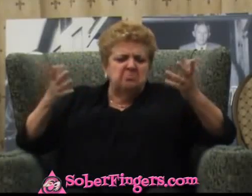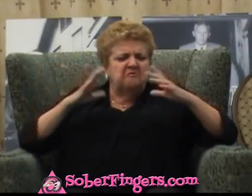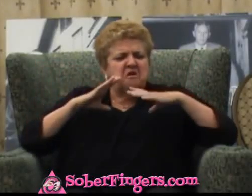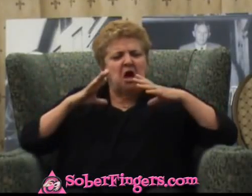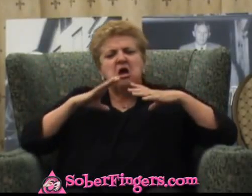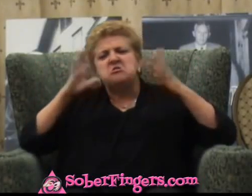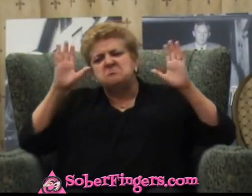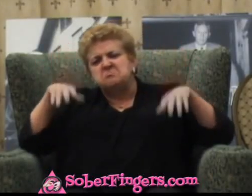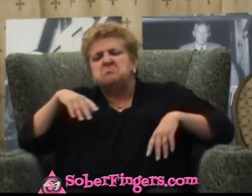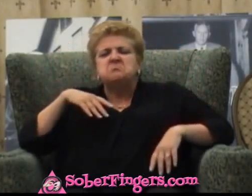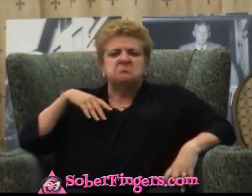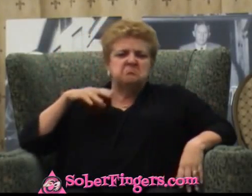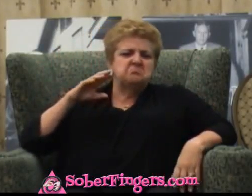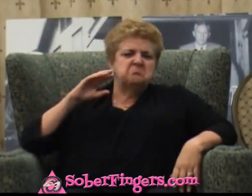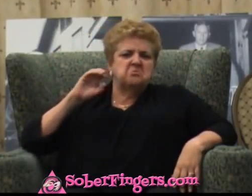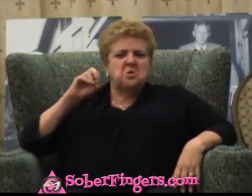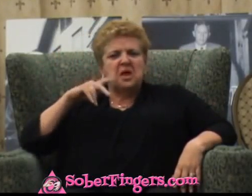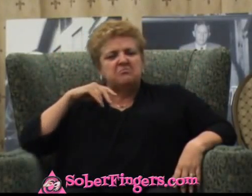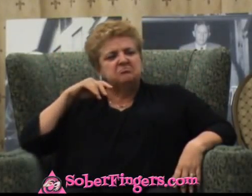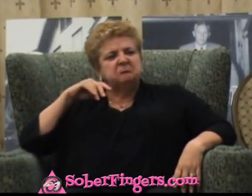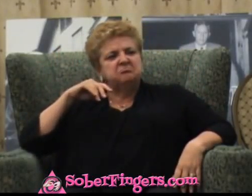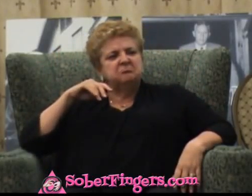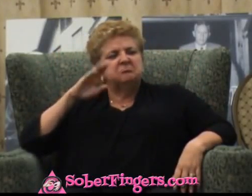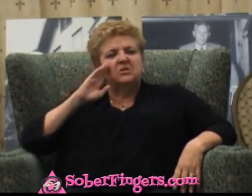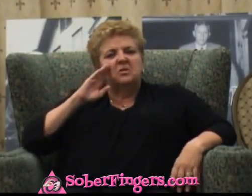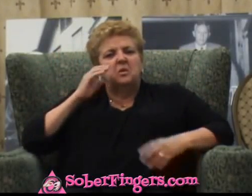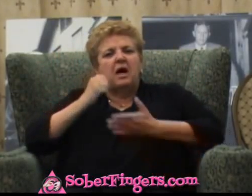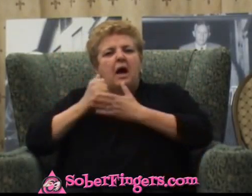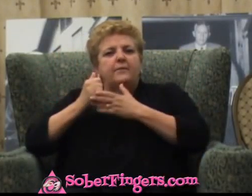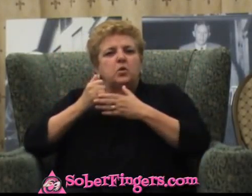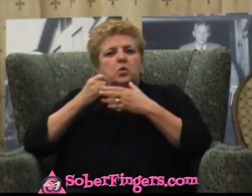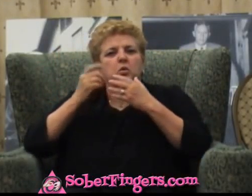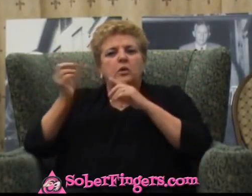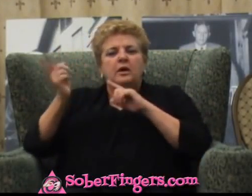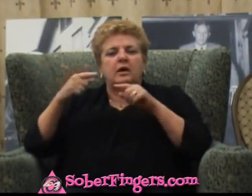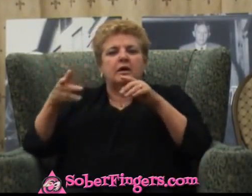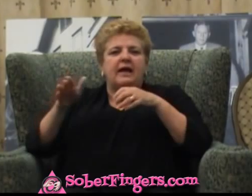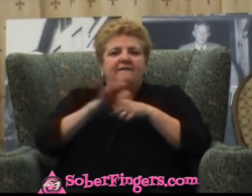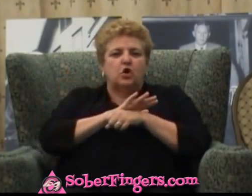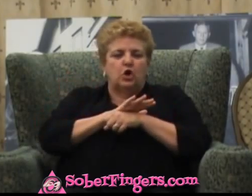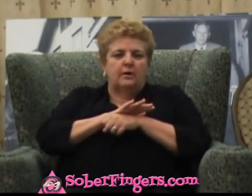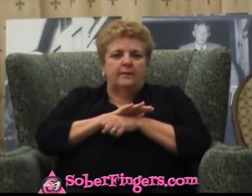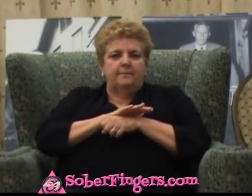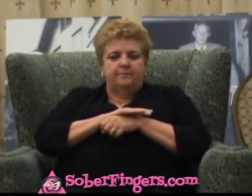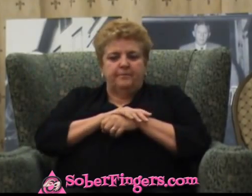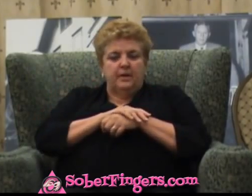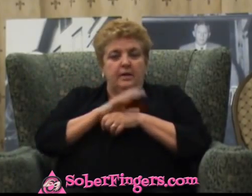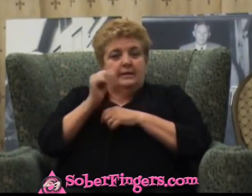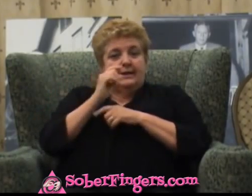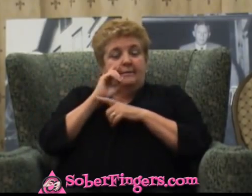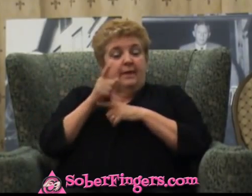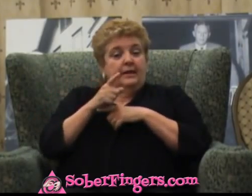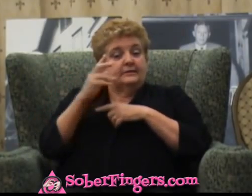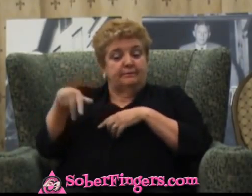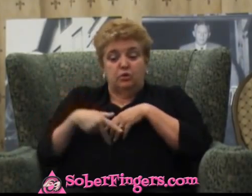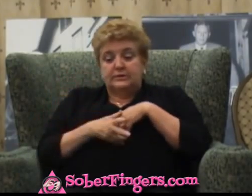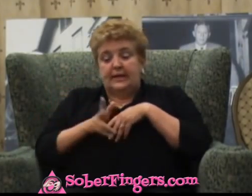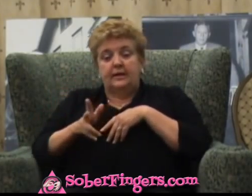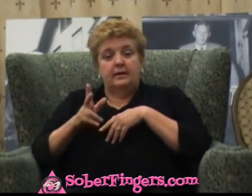this is no big deal. I'll drive it over and I'll help you cover your windshield. And within 10 minutes, true to his word, there he was, saw him pull in, and him and I walked out, and